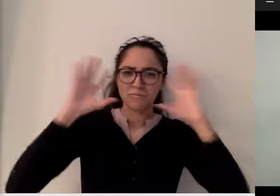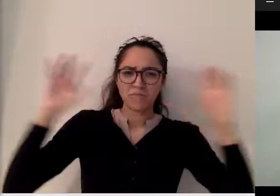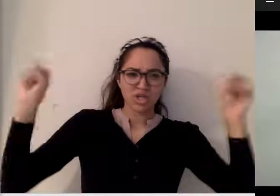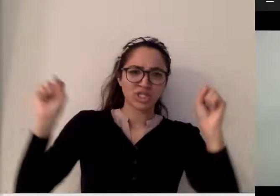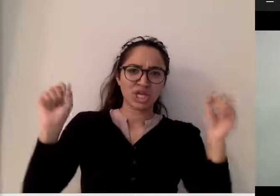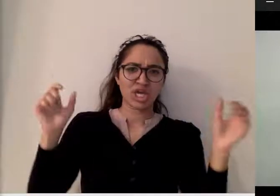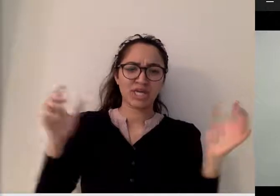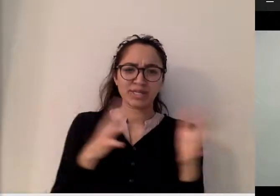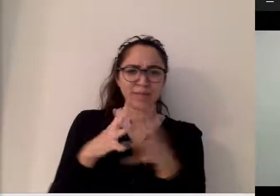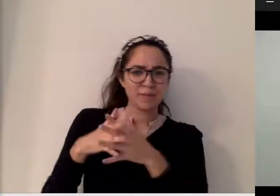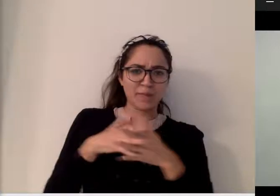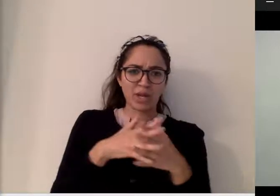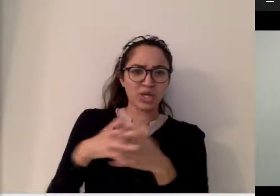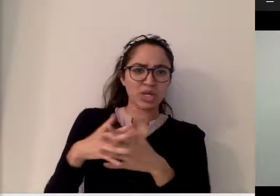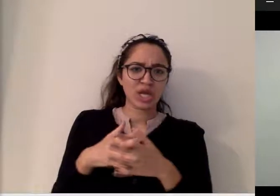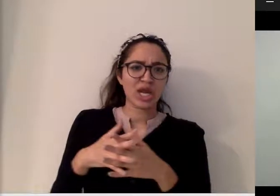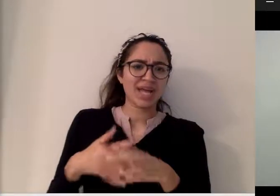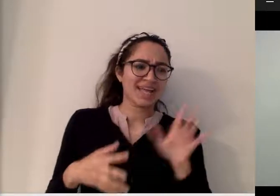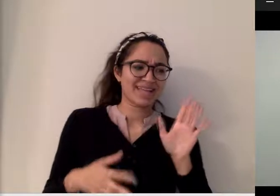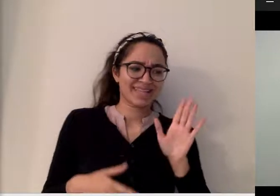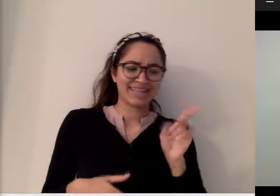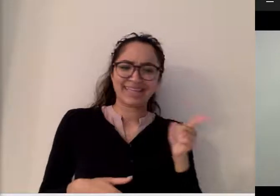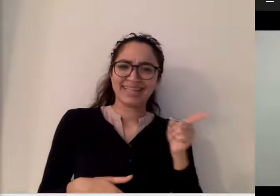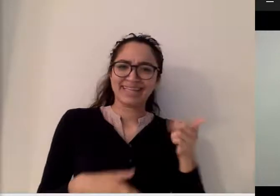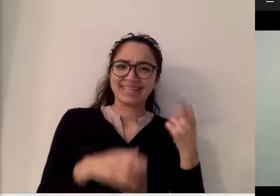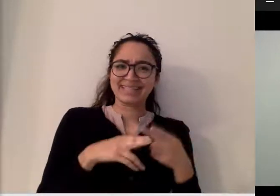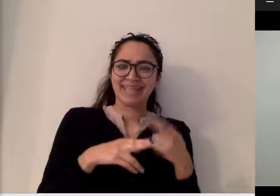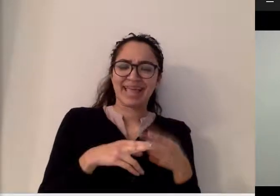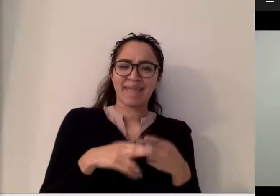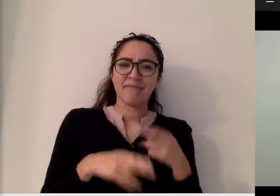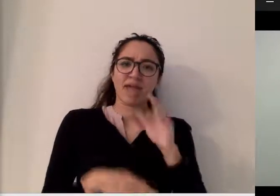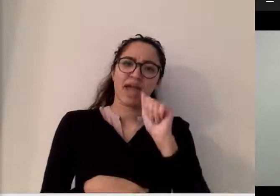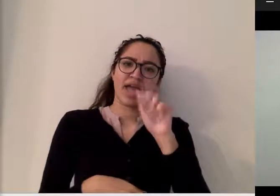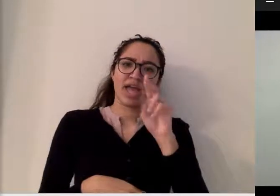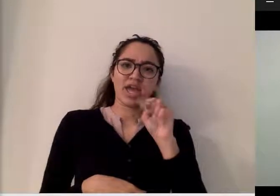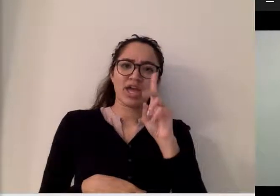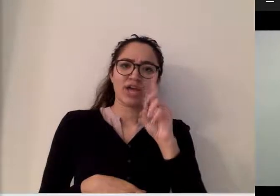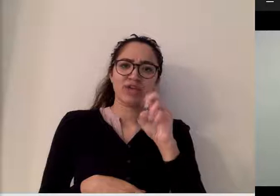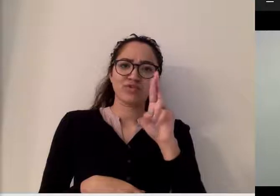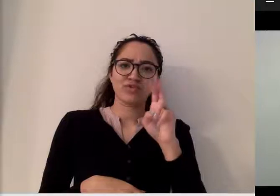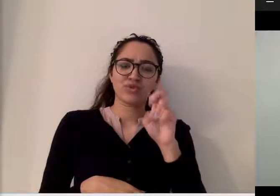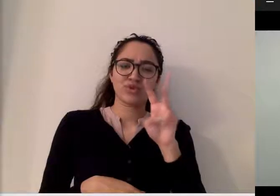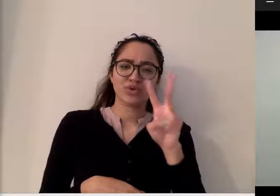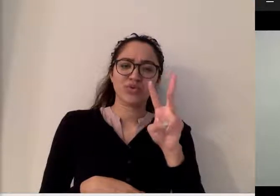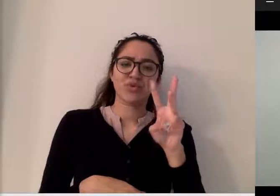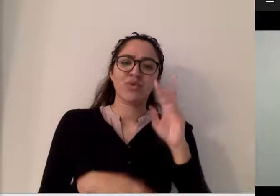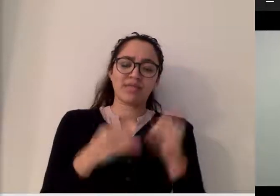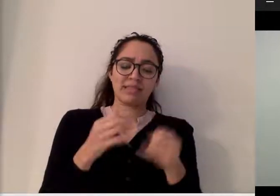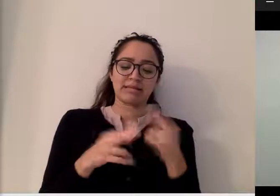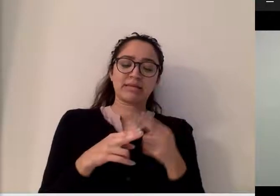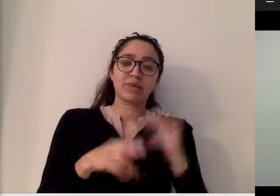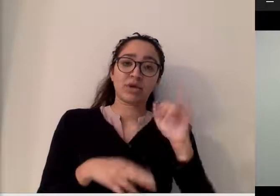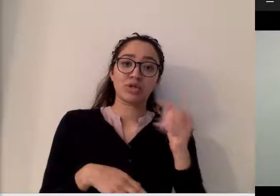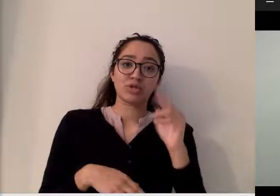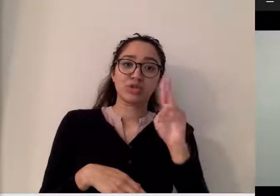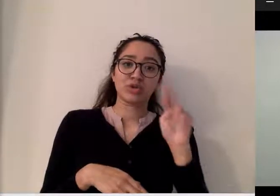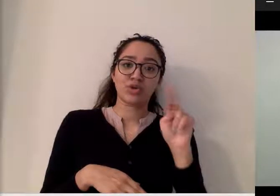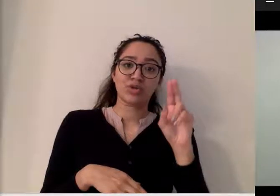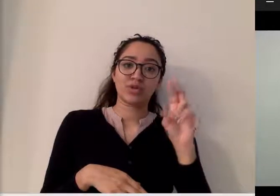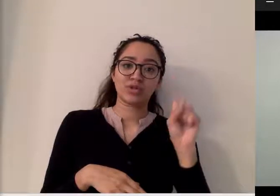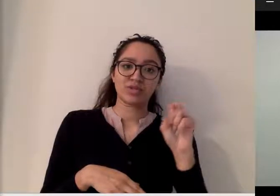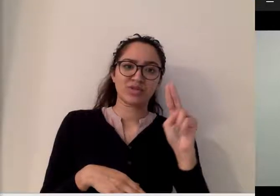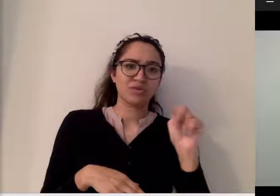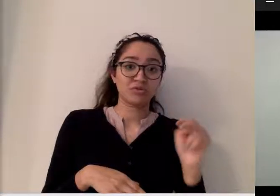during most of that time was a man named Andrew Johnson. And what is a good abbreviation for Andrew